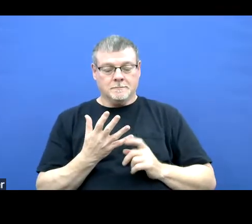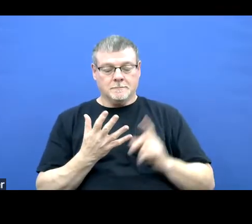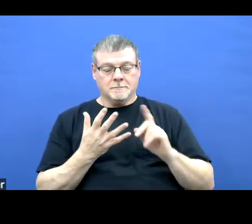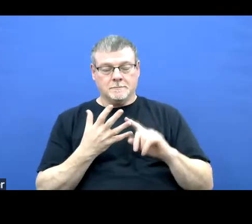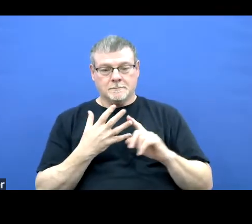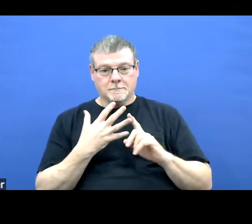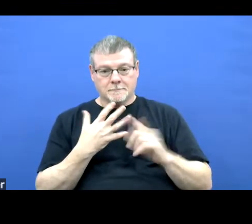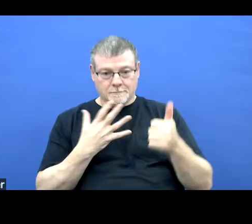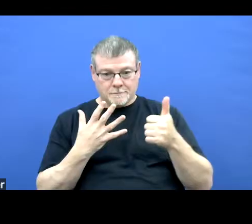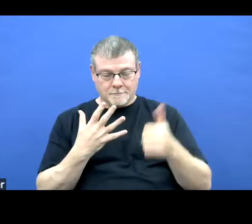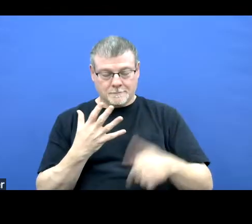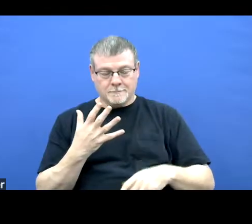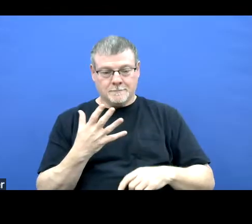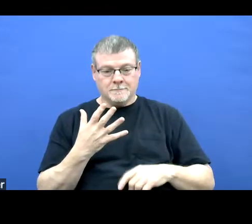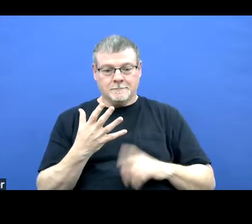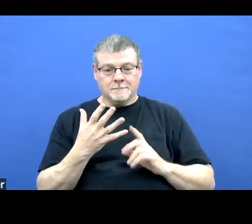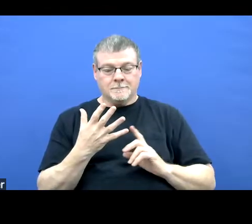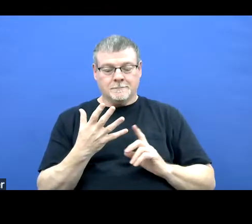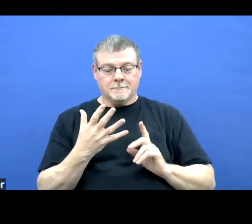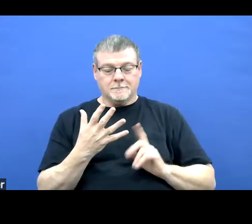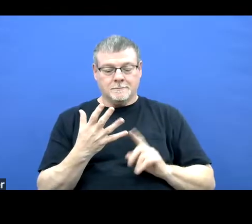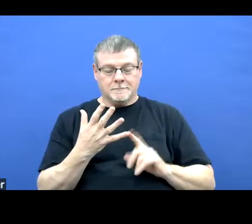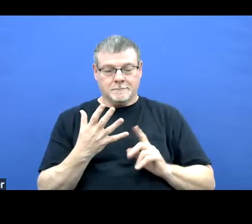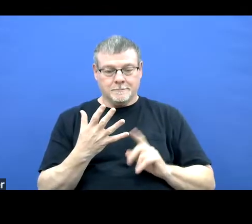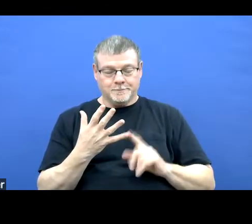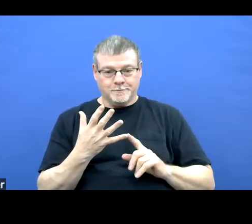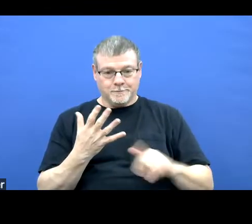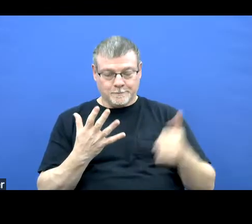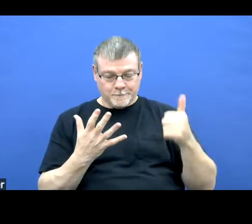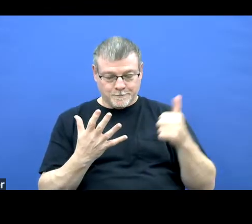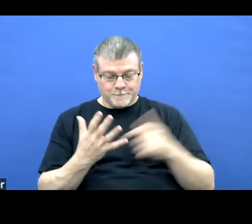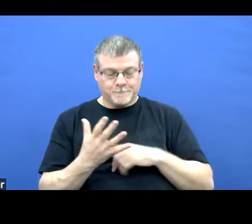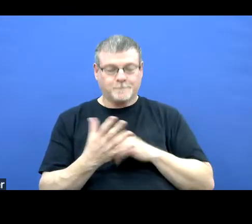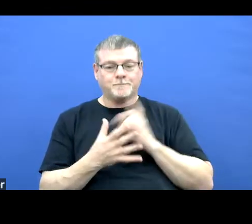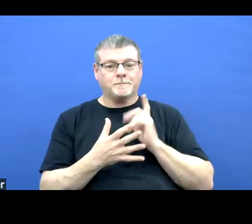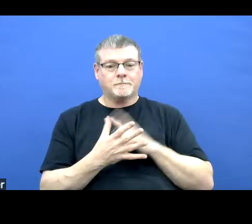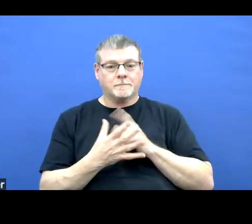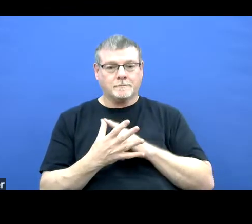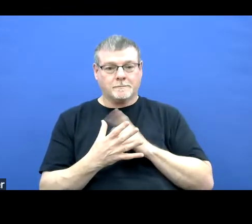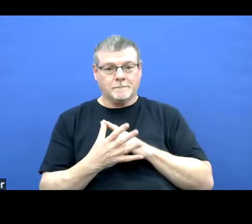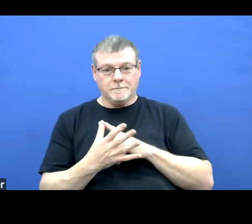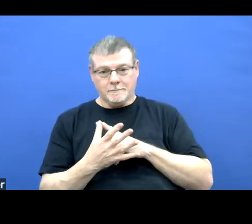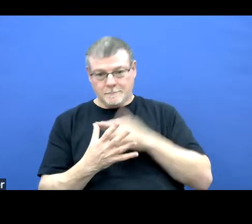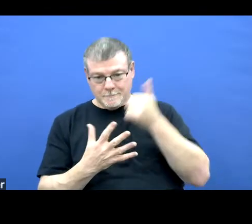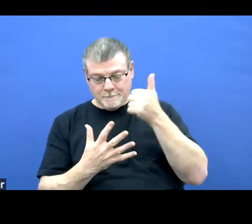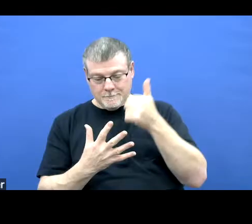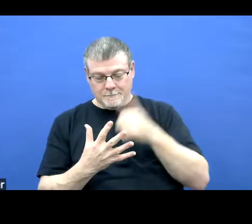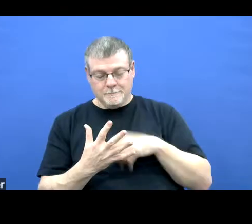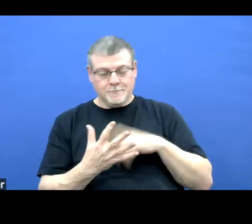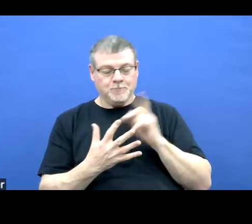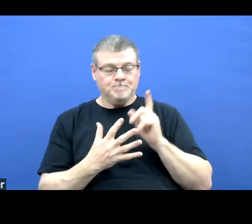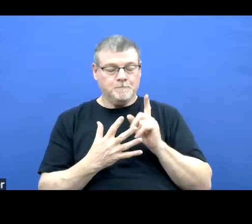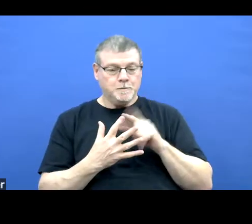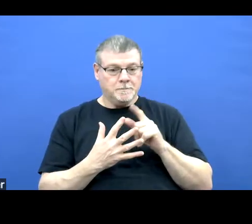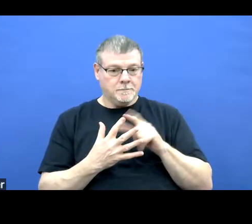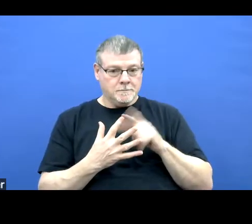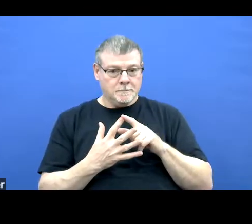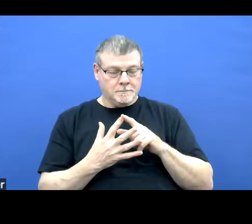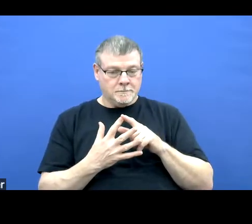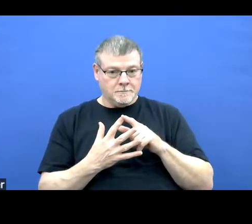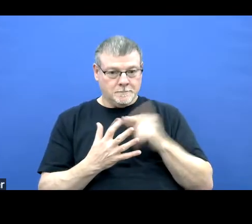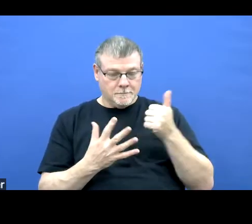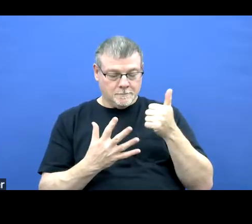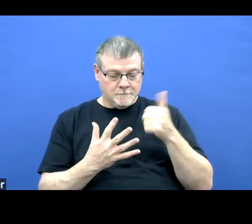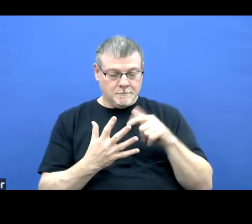Councilmember Barley. Aye. Councilmember Stafford. Aye. Councilmember Safranik. Aye. Councilmember